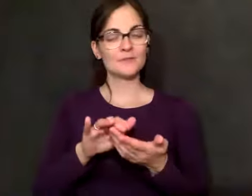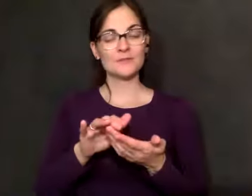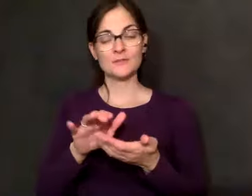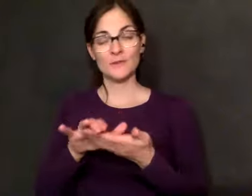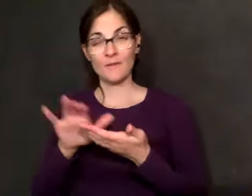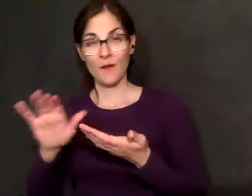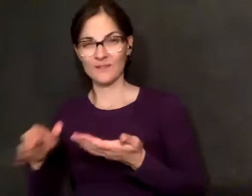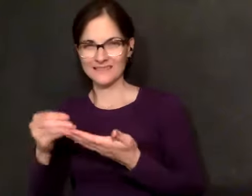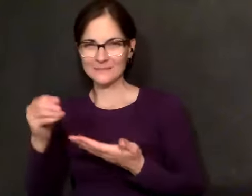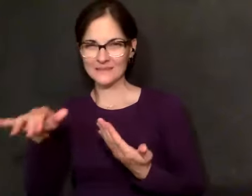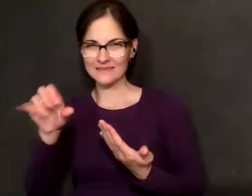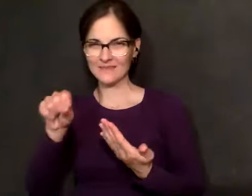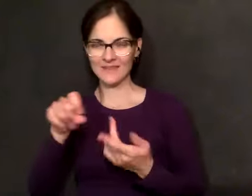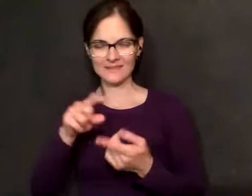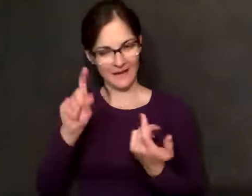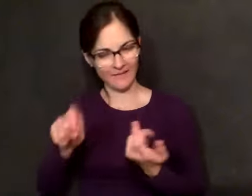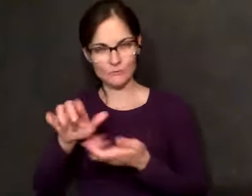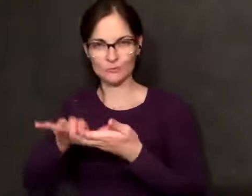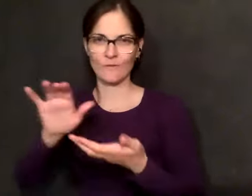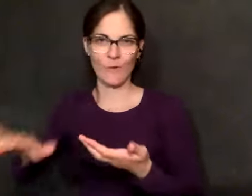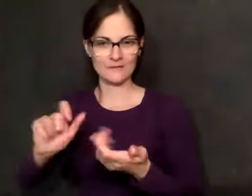sort of through that time. They've had to have their own journey.